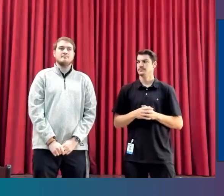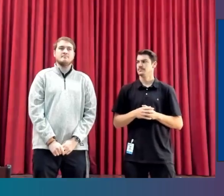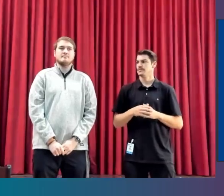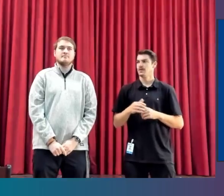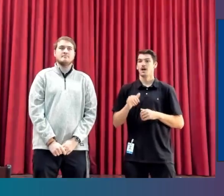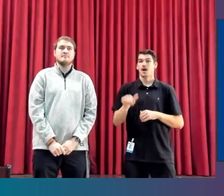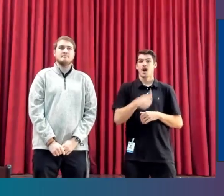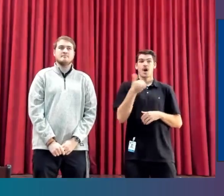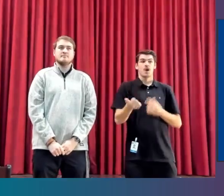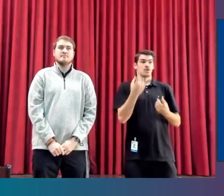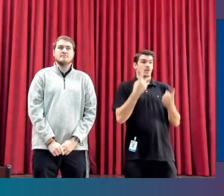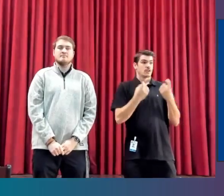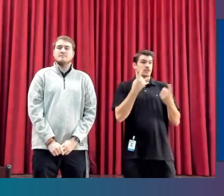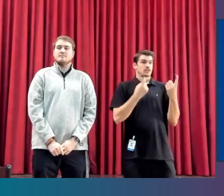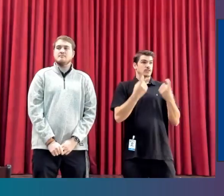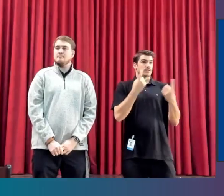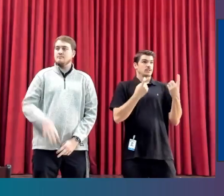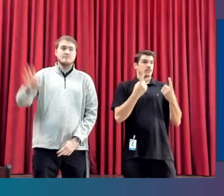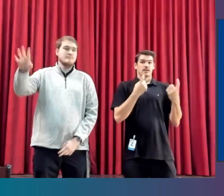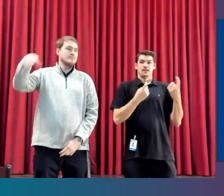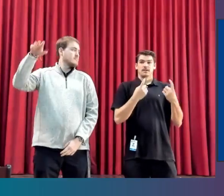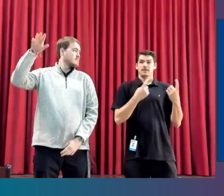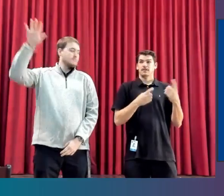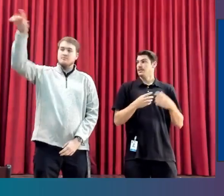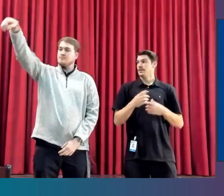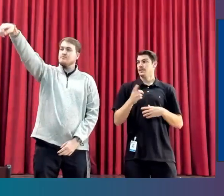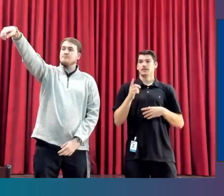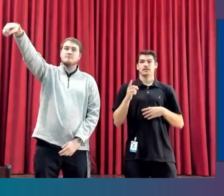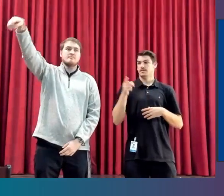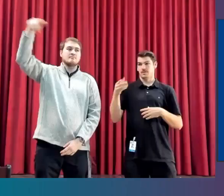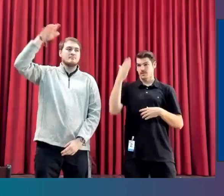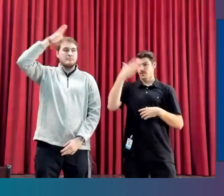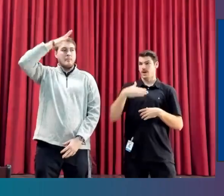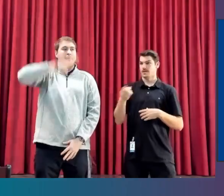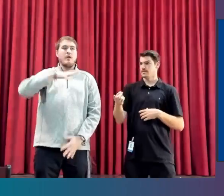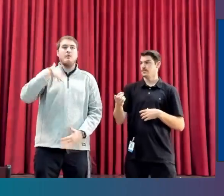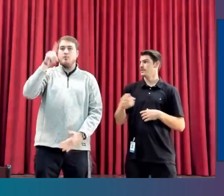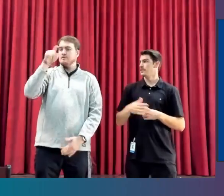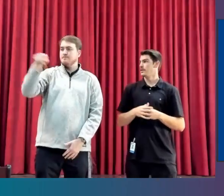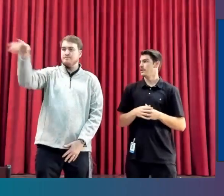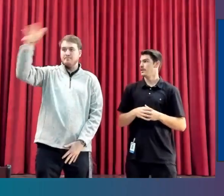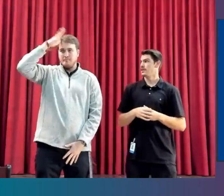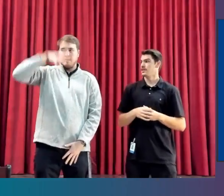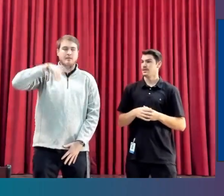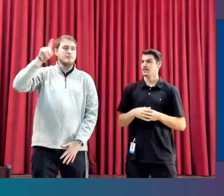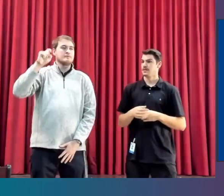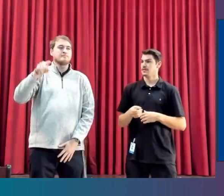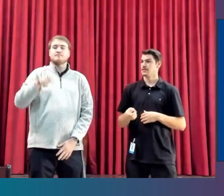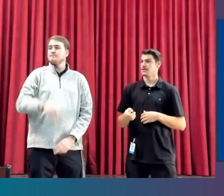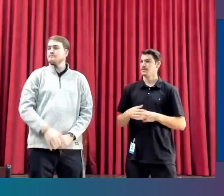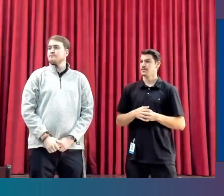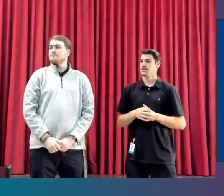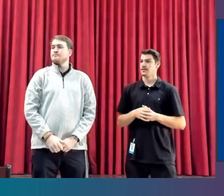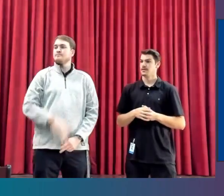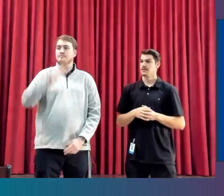we have some questions around. We have a gentleman up the front and the back.